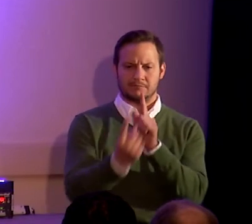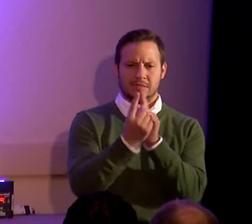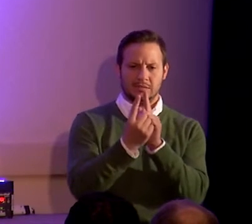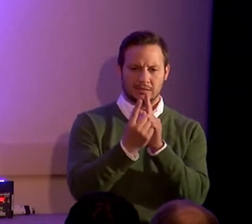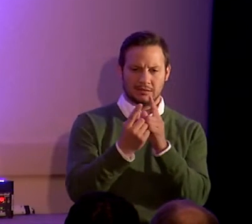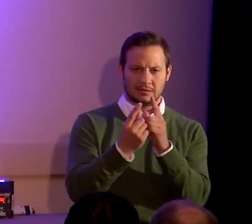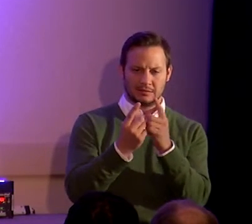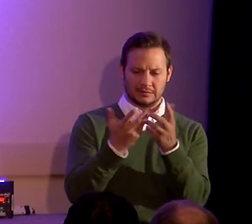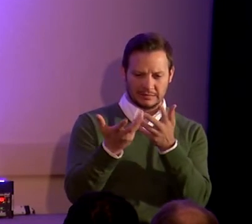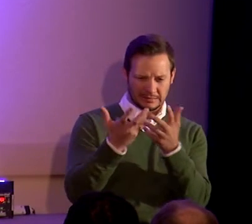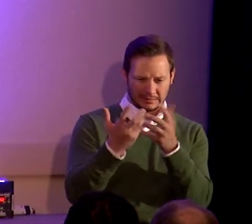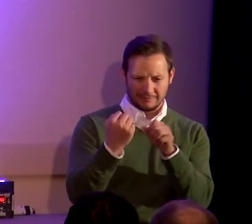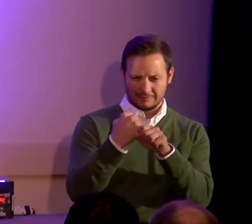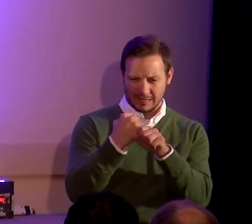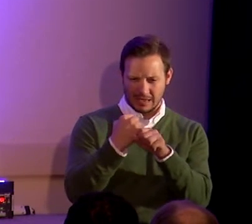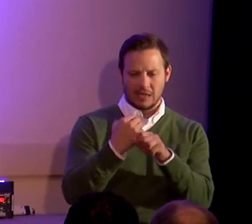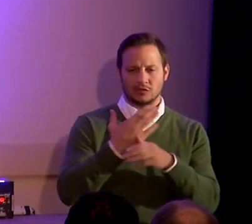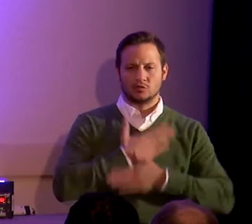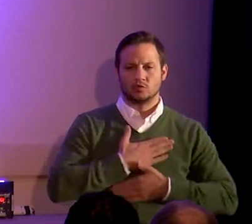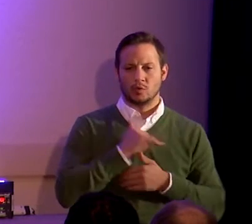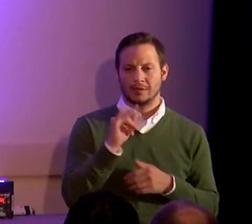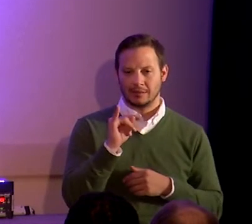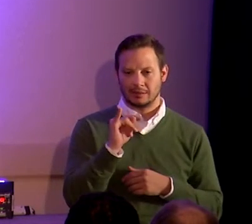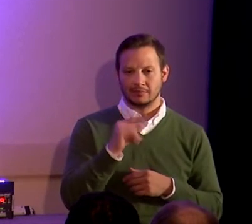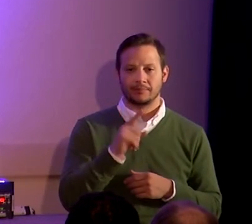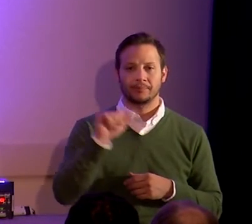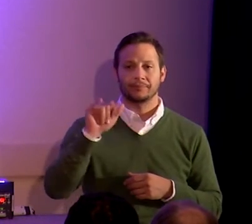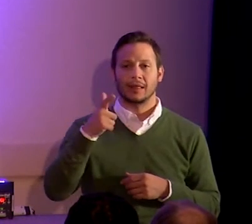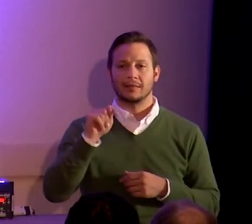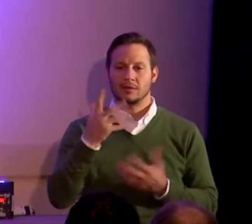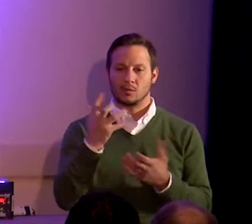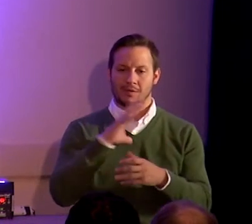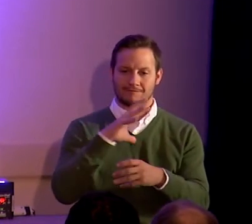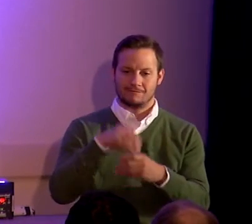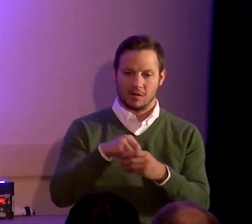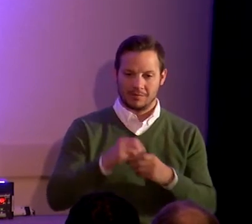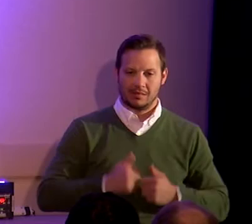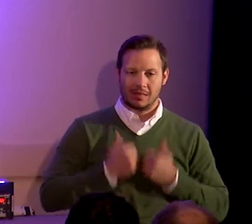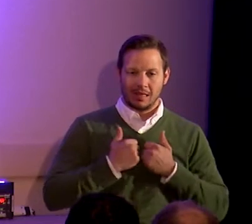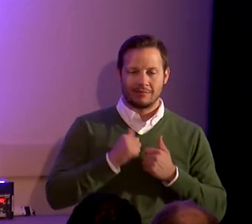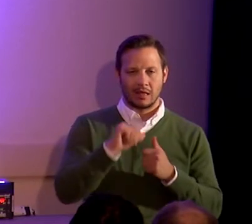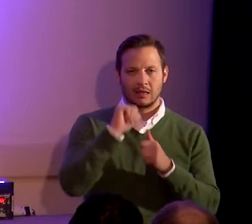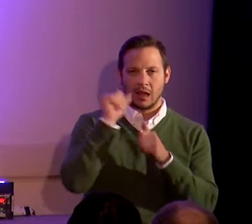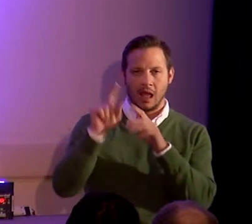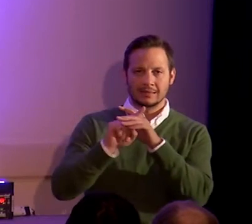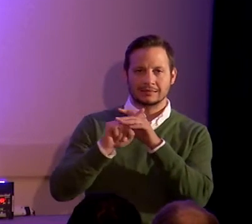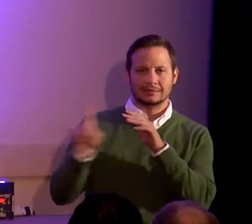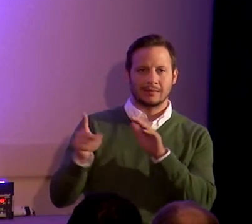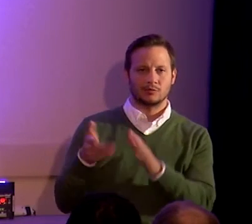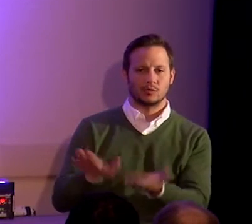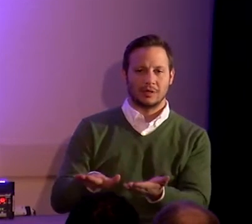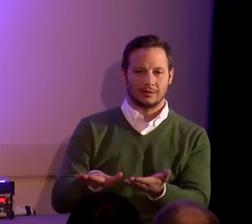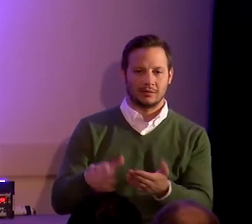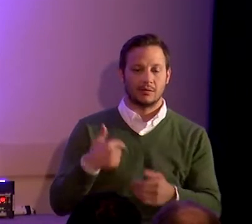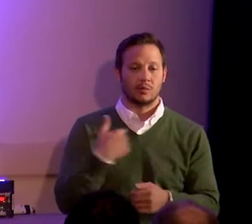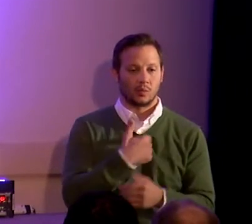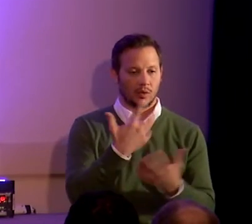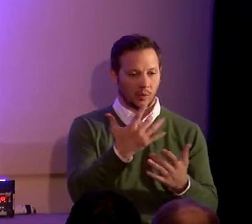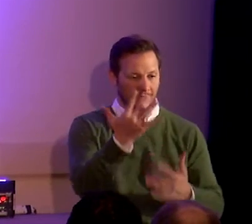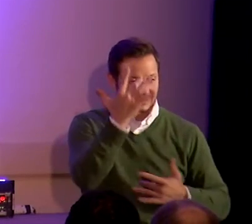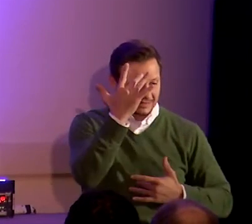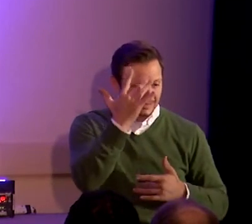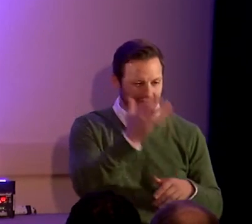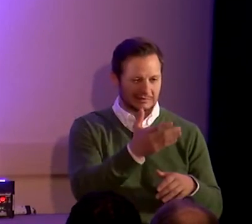enjoy it. An atheist strives for involvement in life and not escape into death. We want disease conquered,